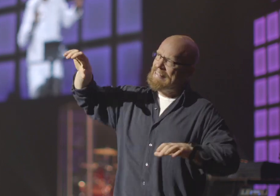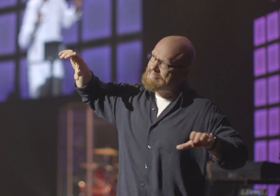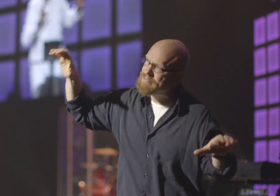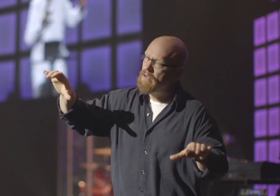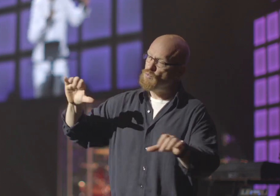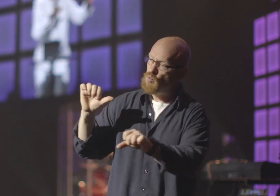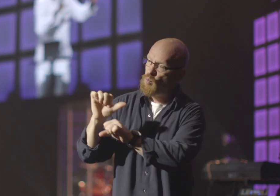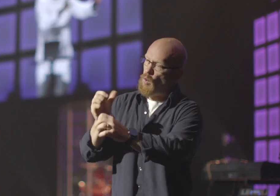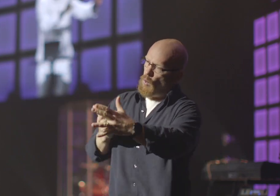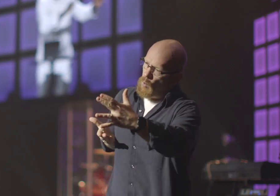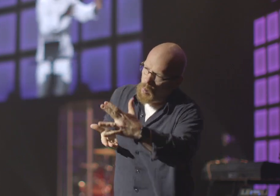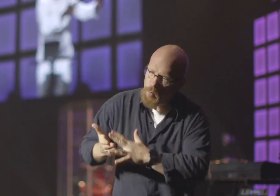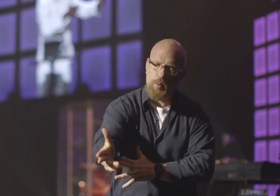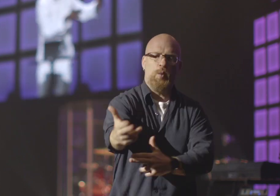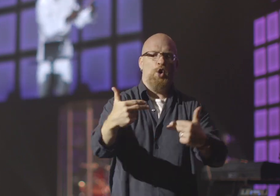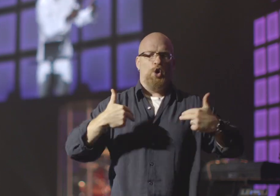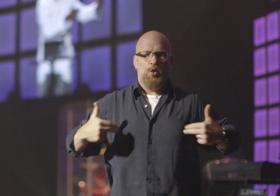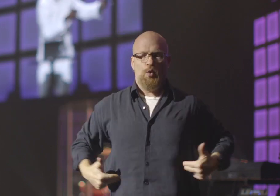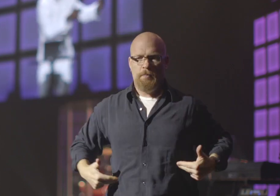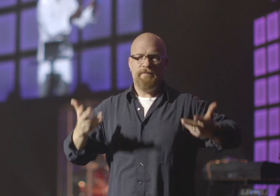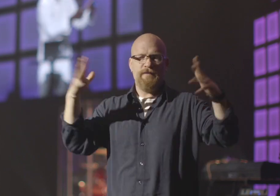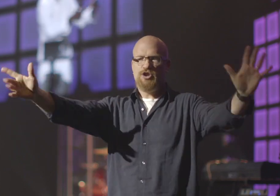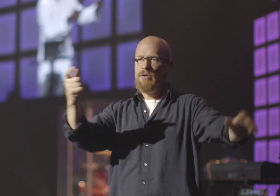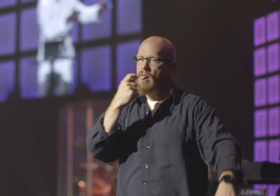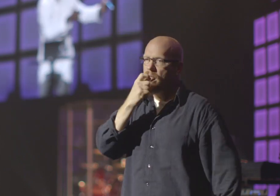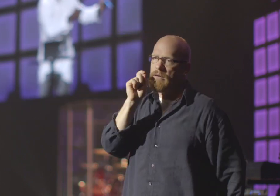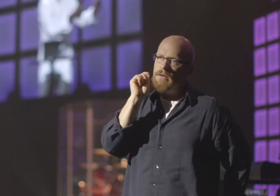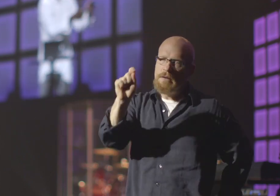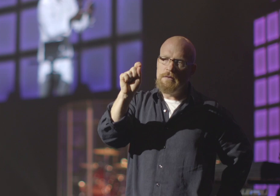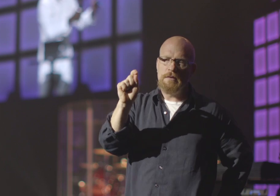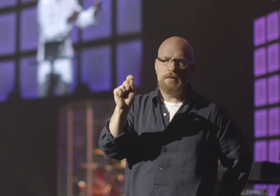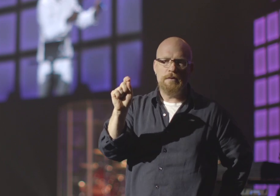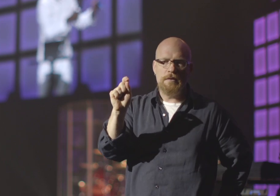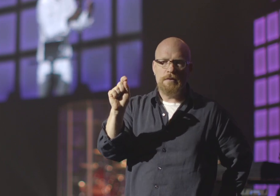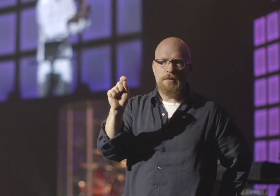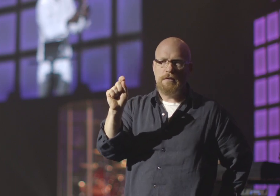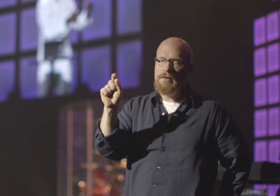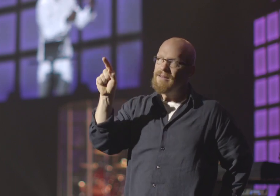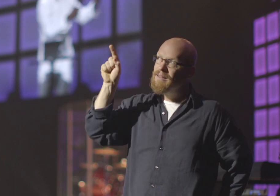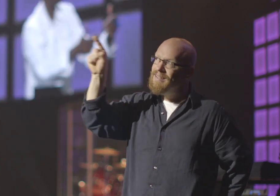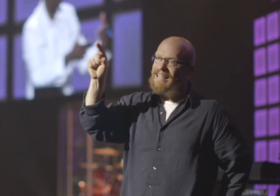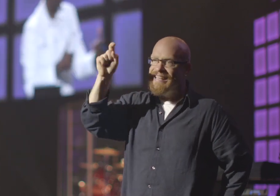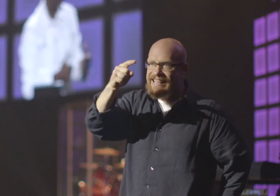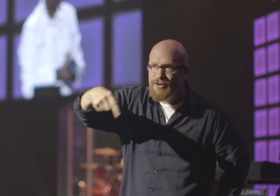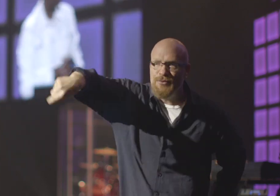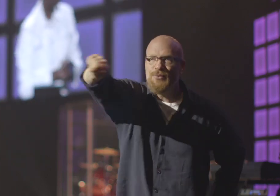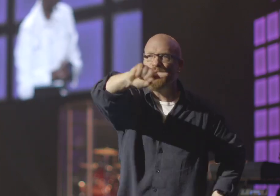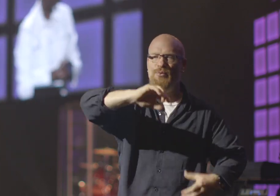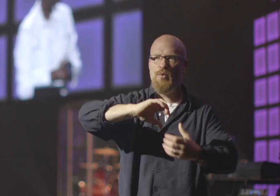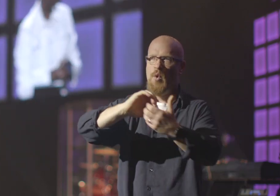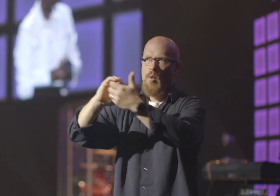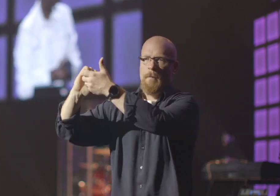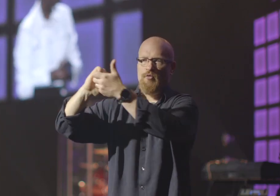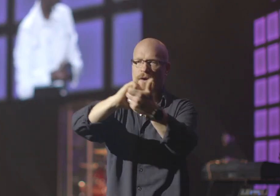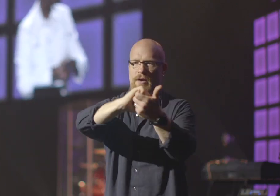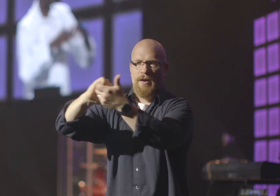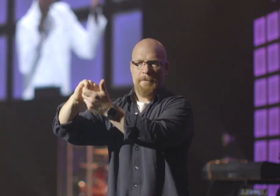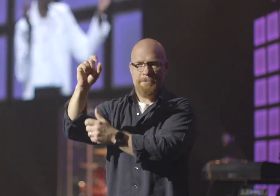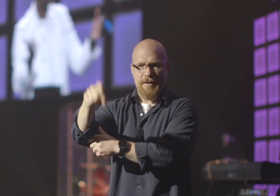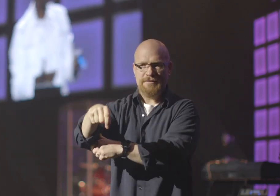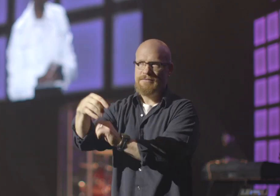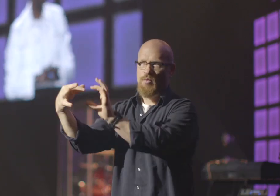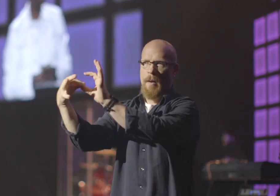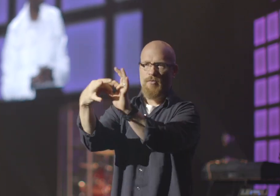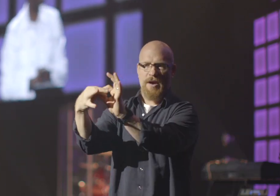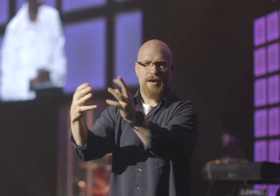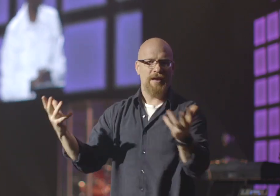do what he wants to do. He's going to need you to cooperate with him. There's a scripture